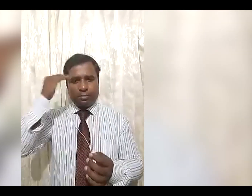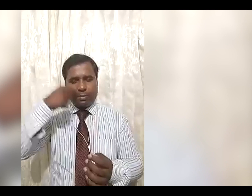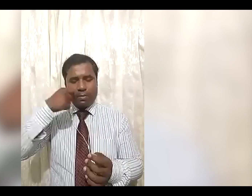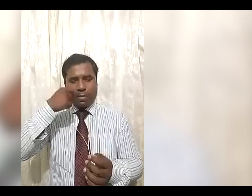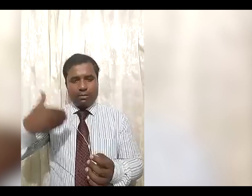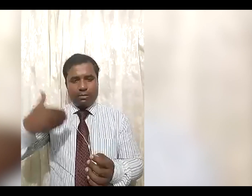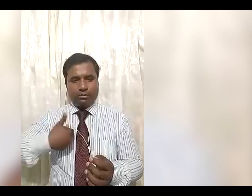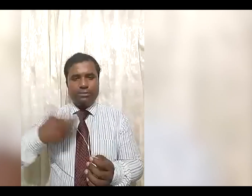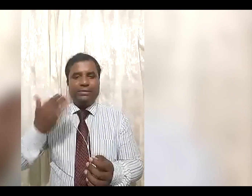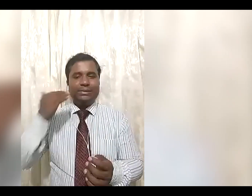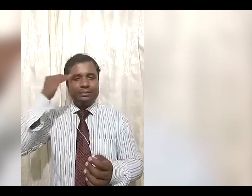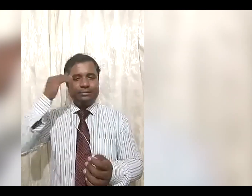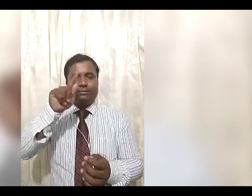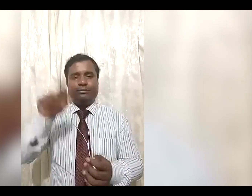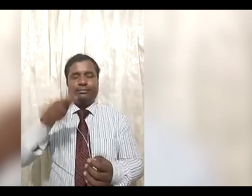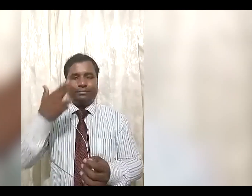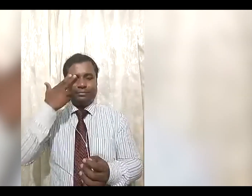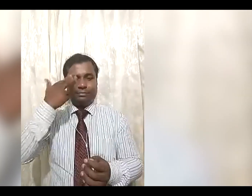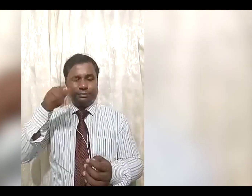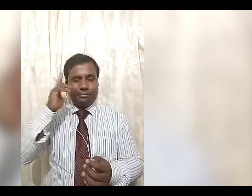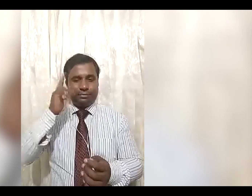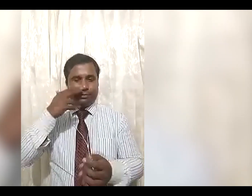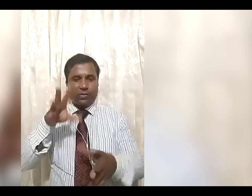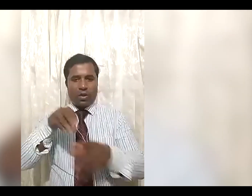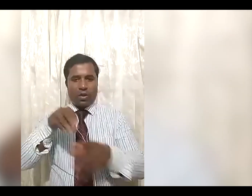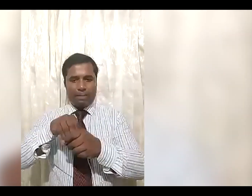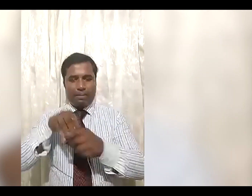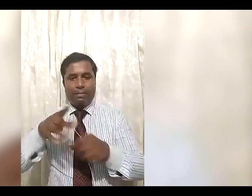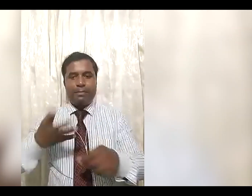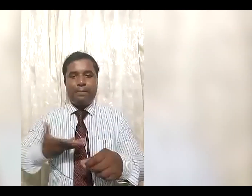a citizen of the, Bangladesh,